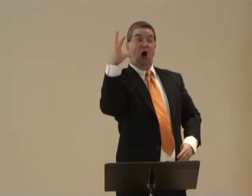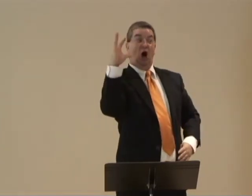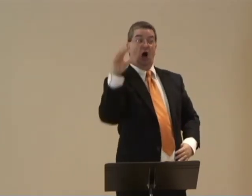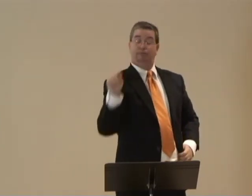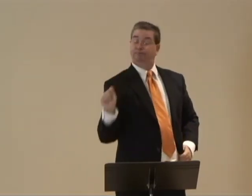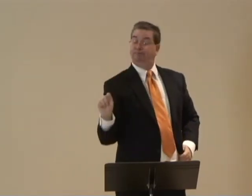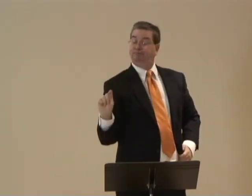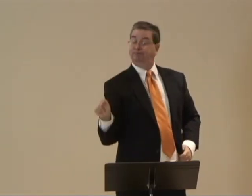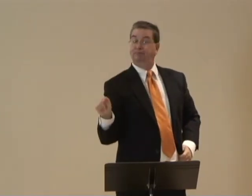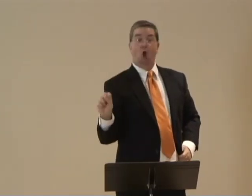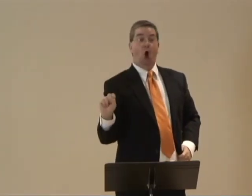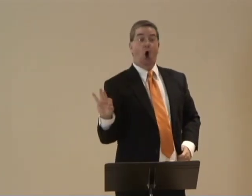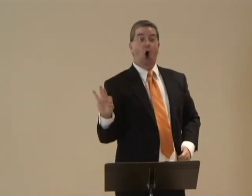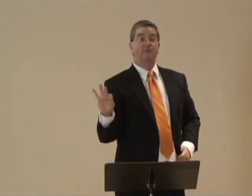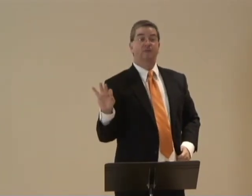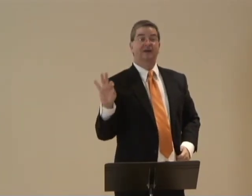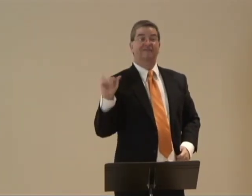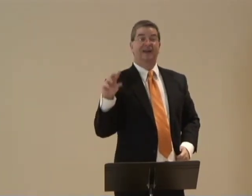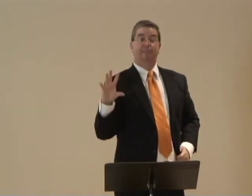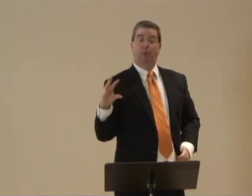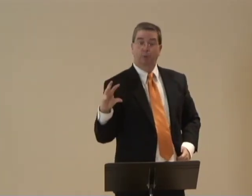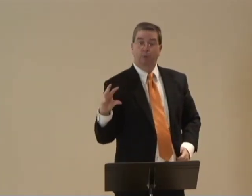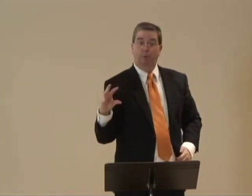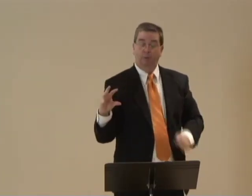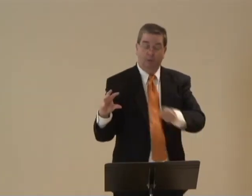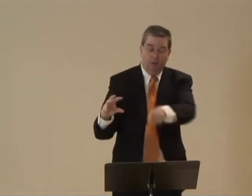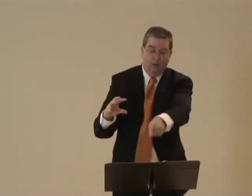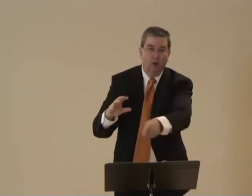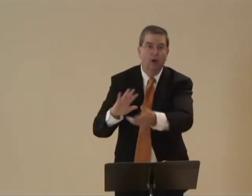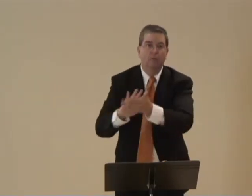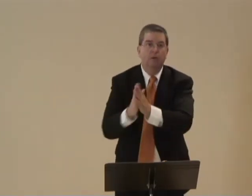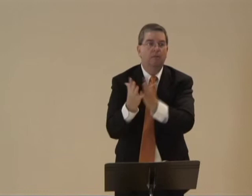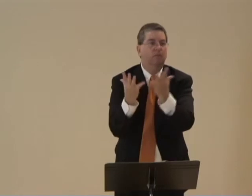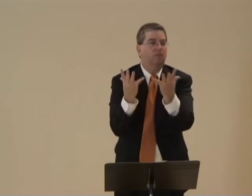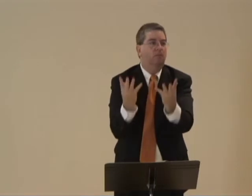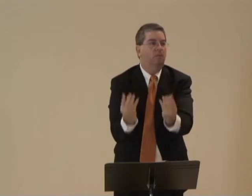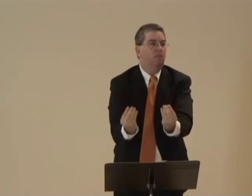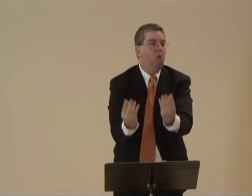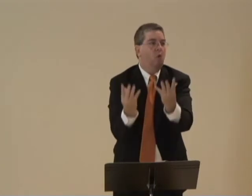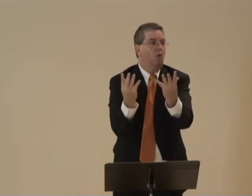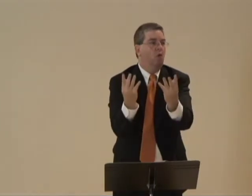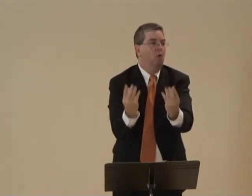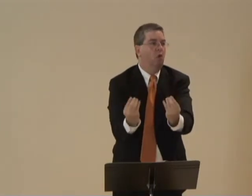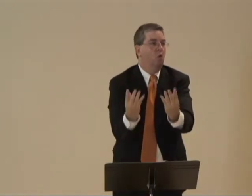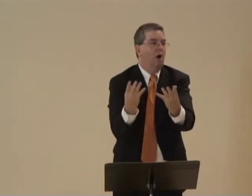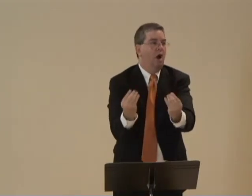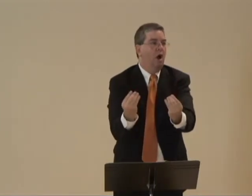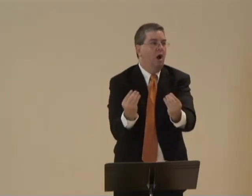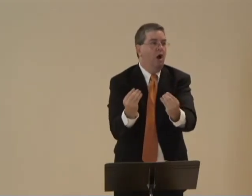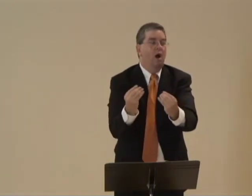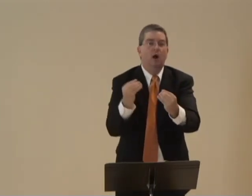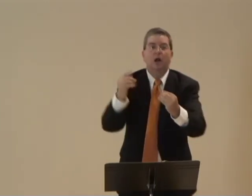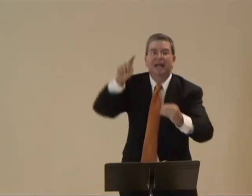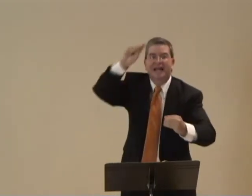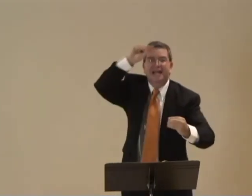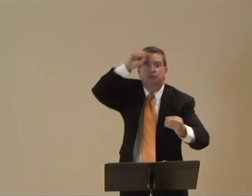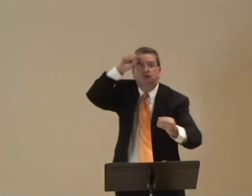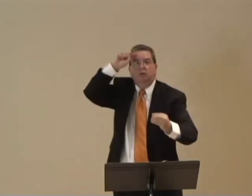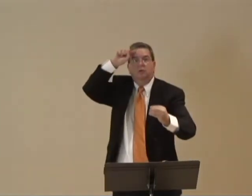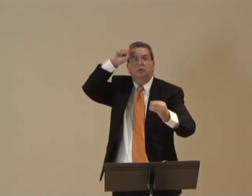came. You know, God is just like a fan. He turned off the fan, or we'll say he turned off the wind. And then the ground became